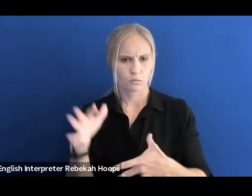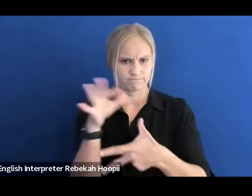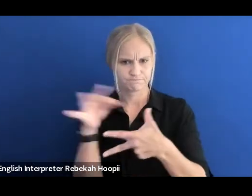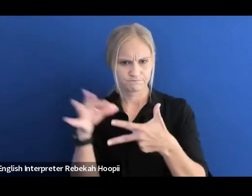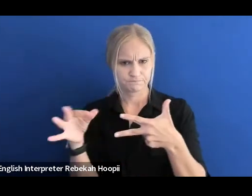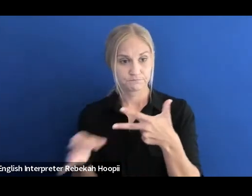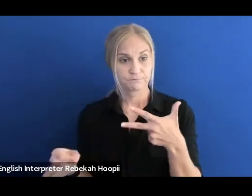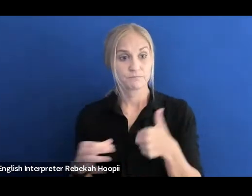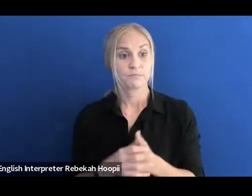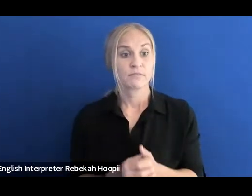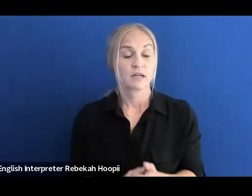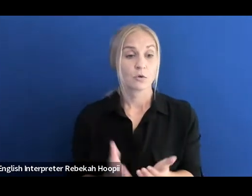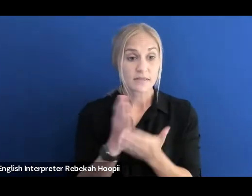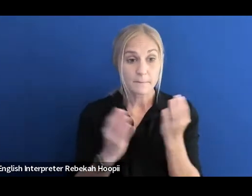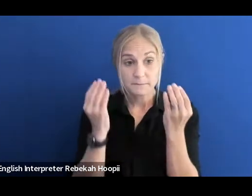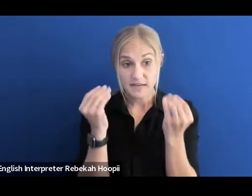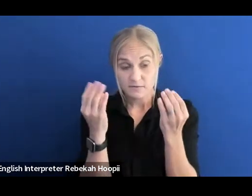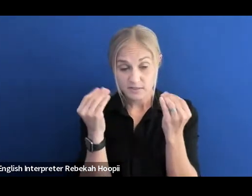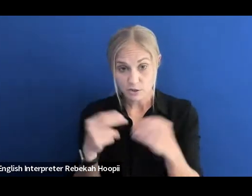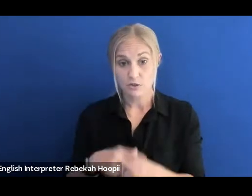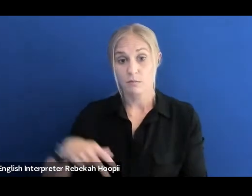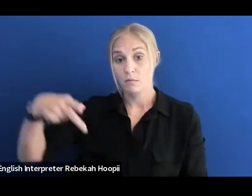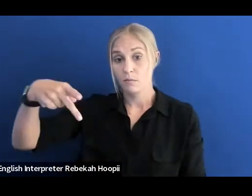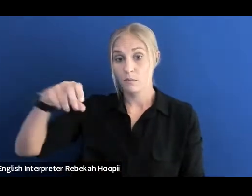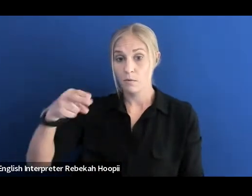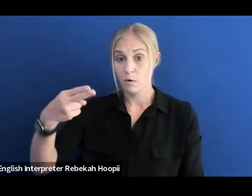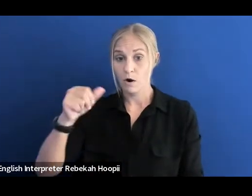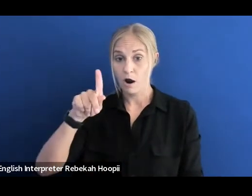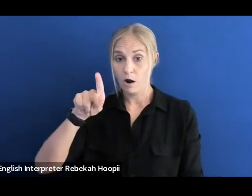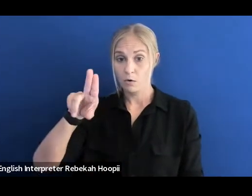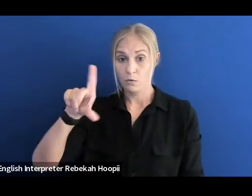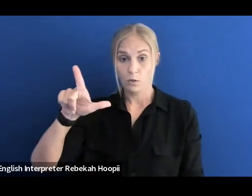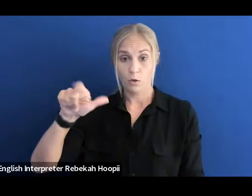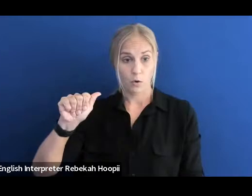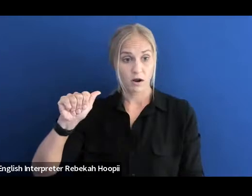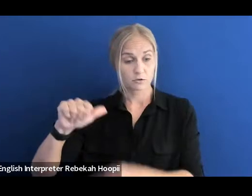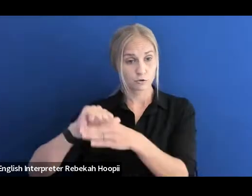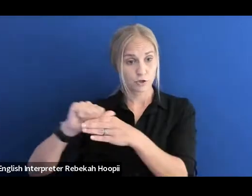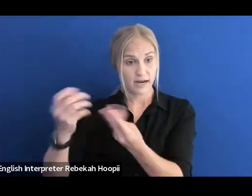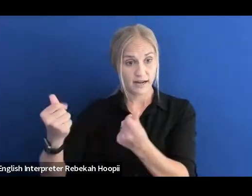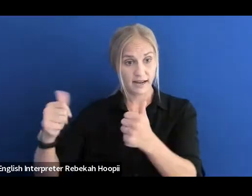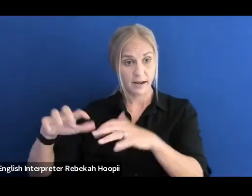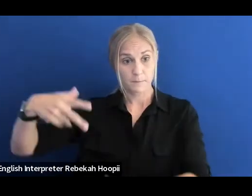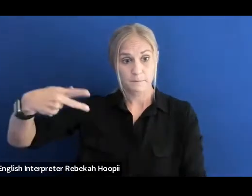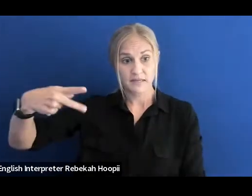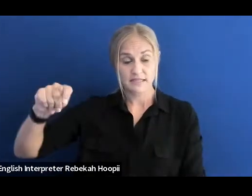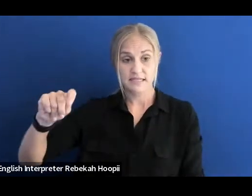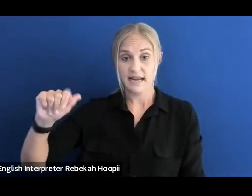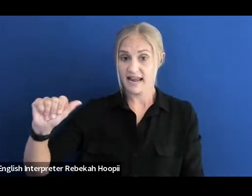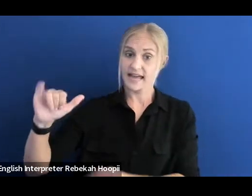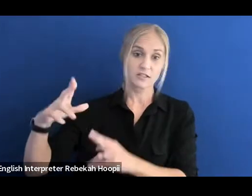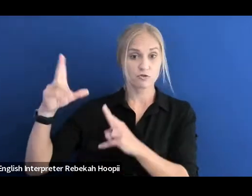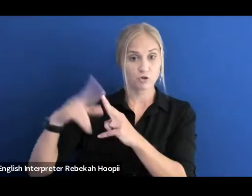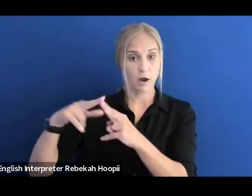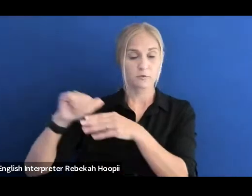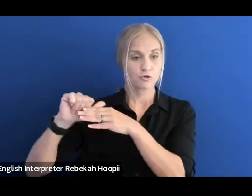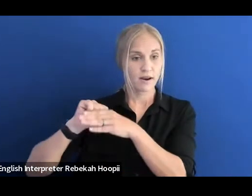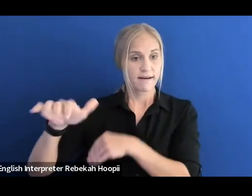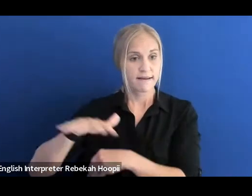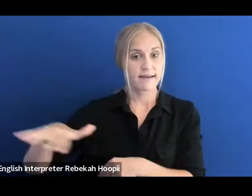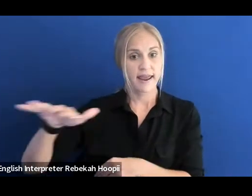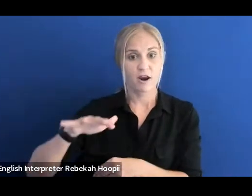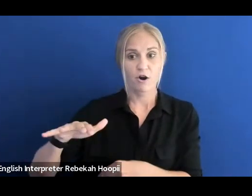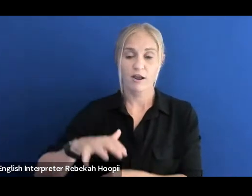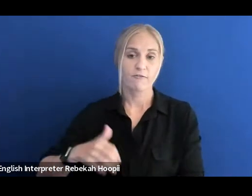So a little bit of information about Pōhakuloa training area. So PTA is the premier training area for the Army here in the